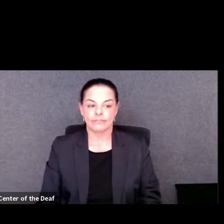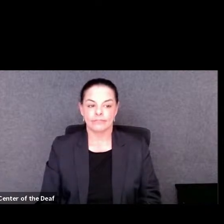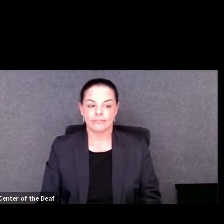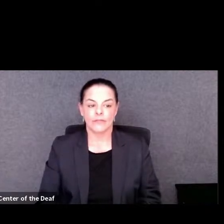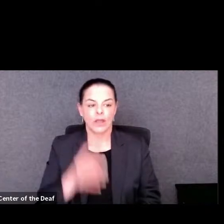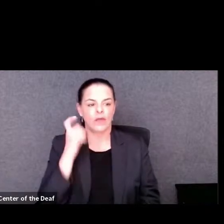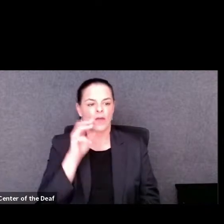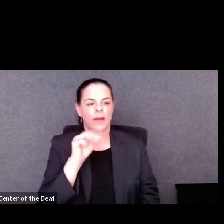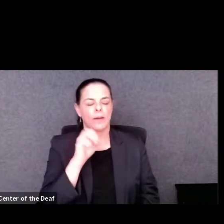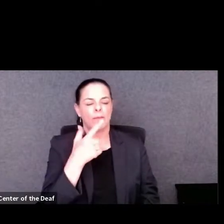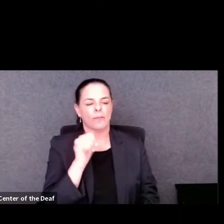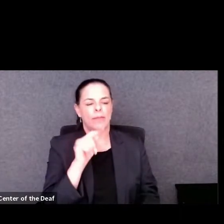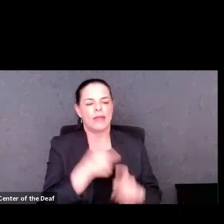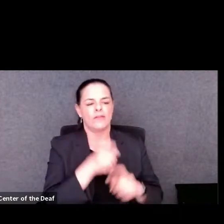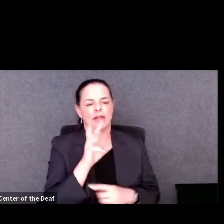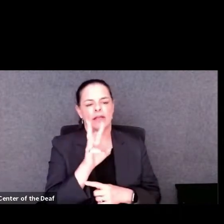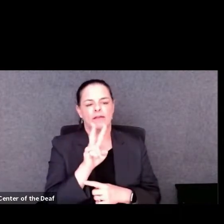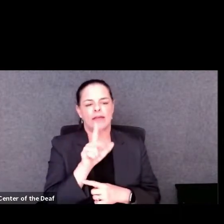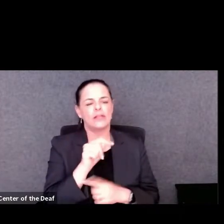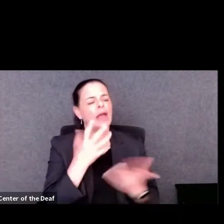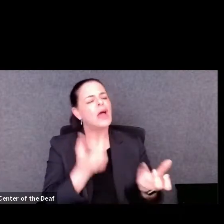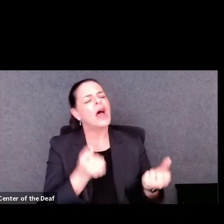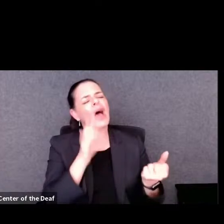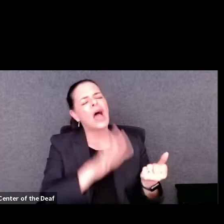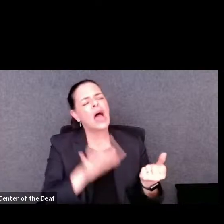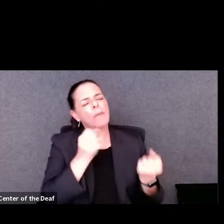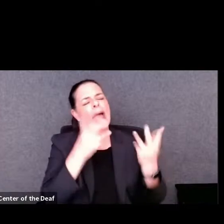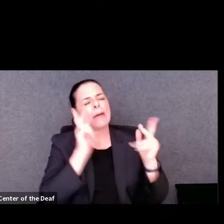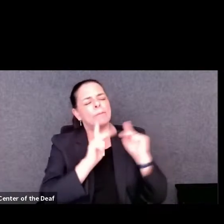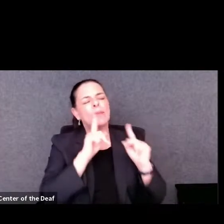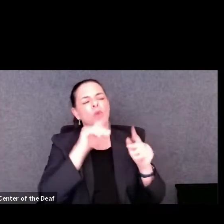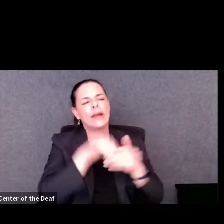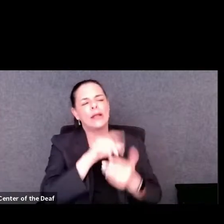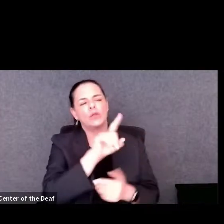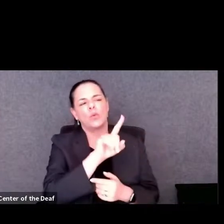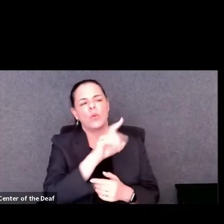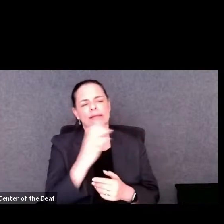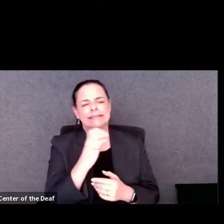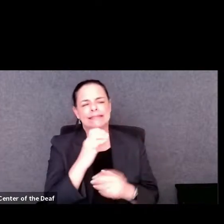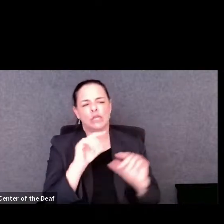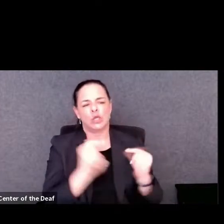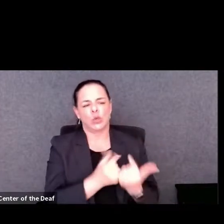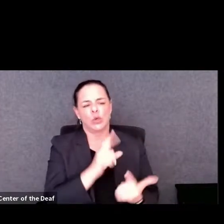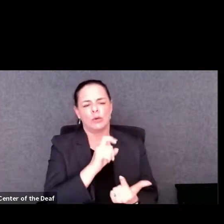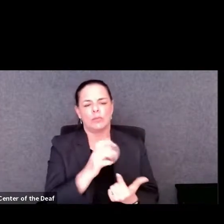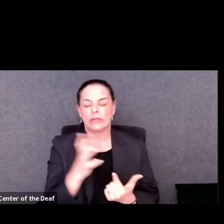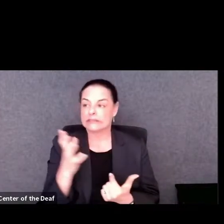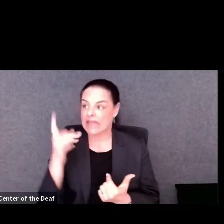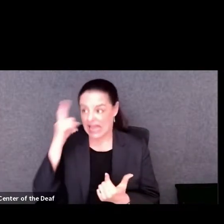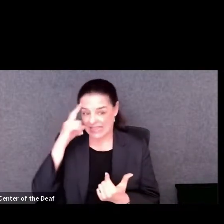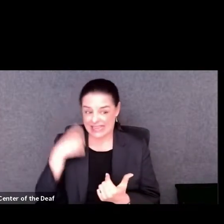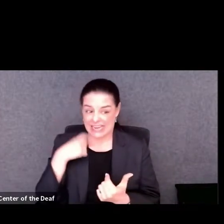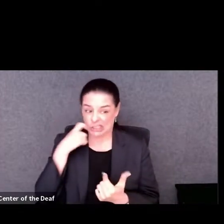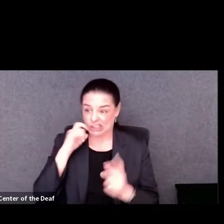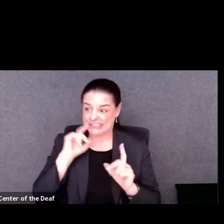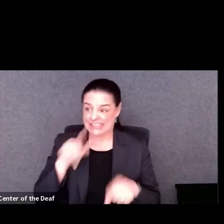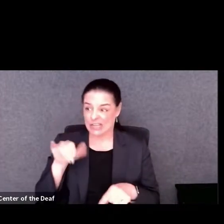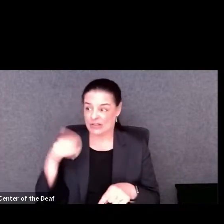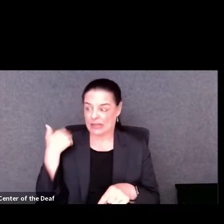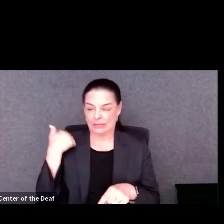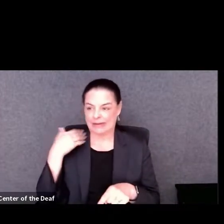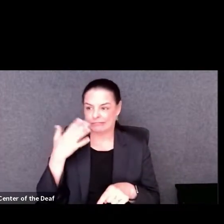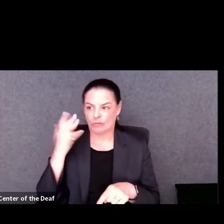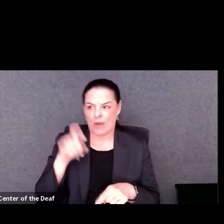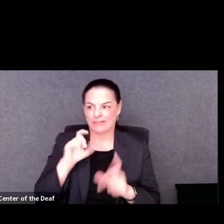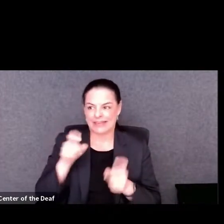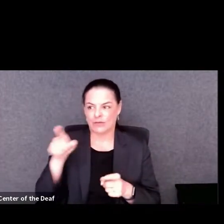From Megan with WBLT, about how many people are in the 1C group? I think I just answered that previously. We'll have to get